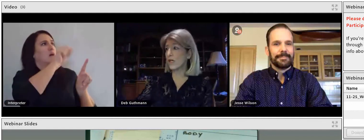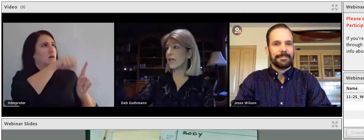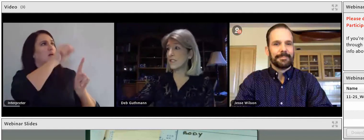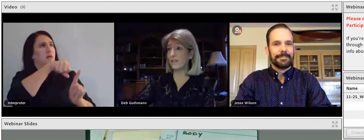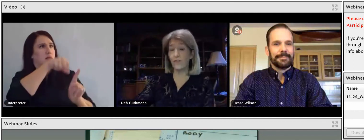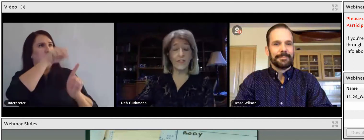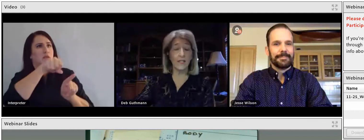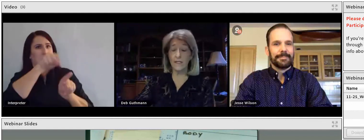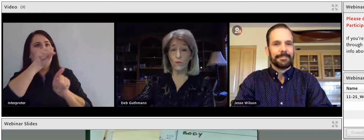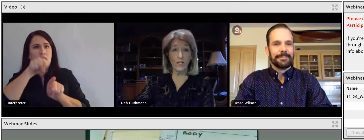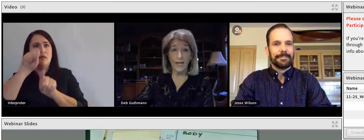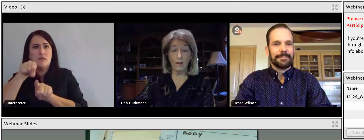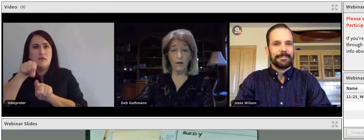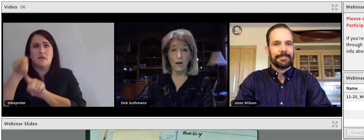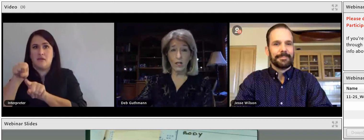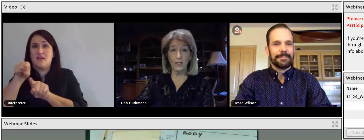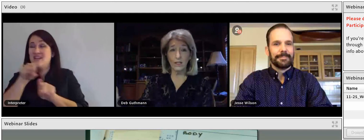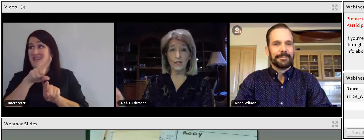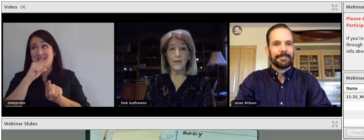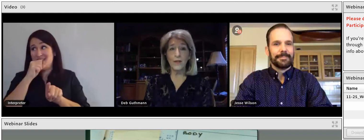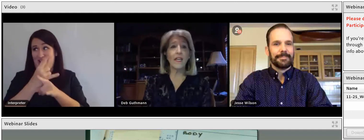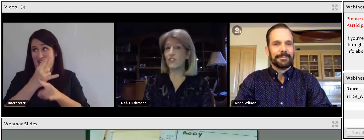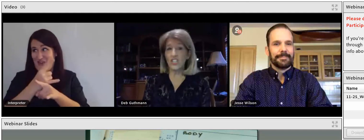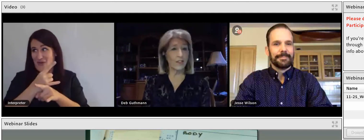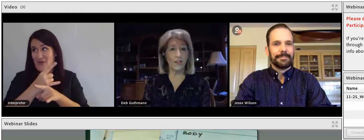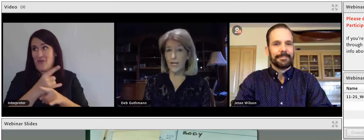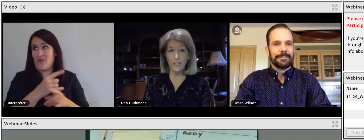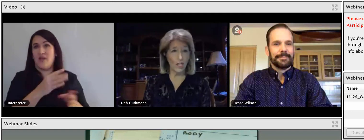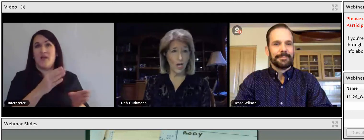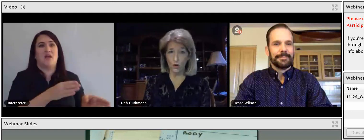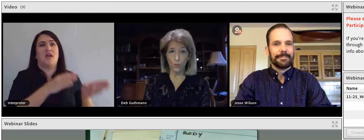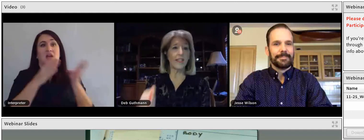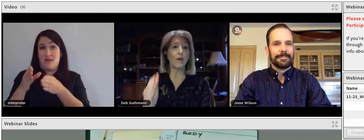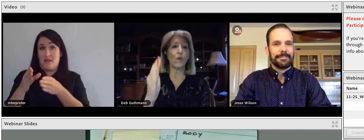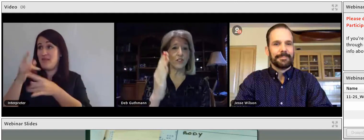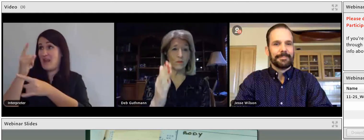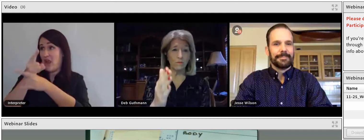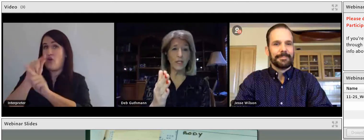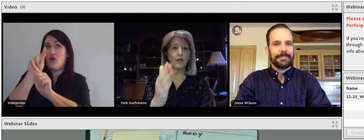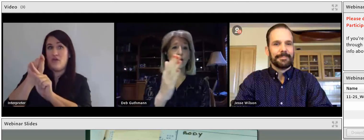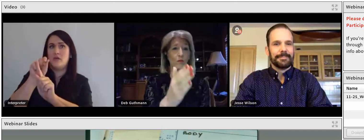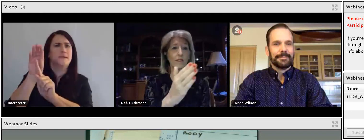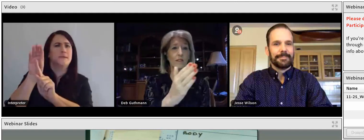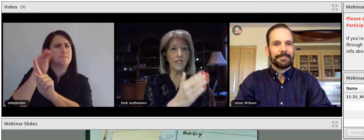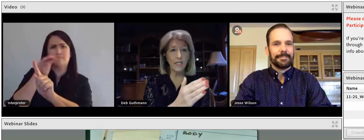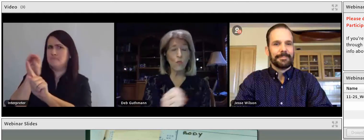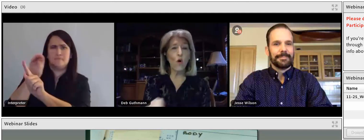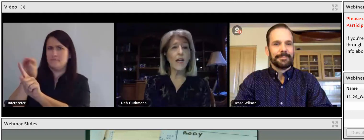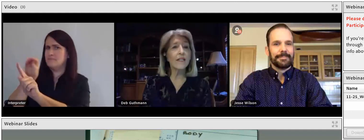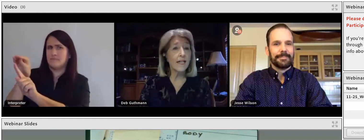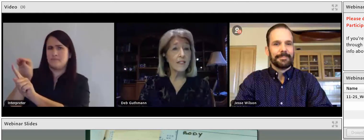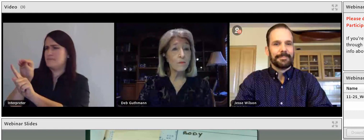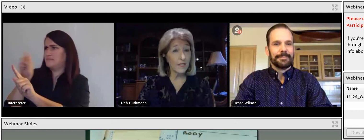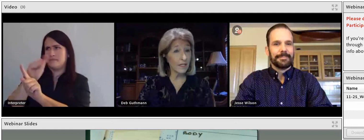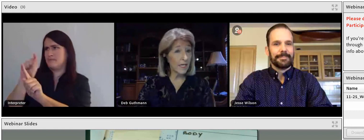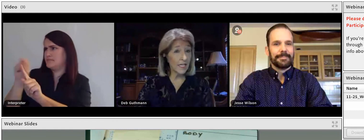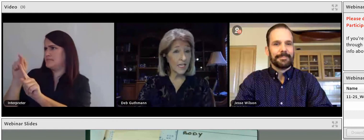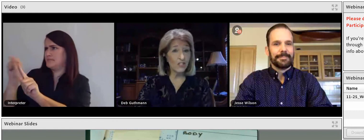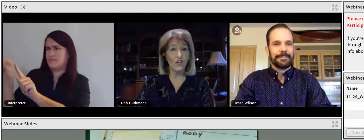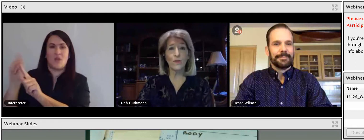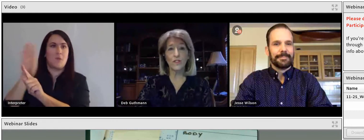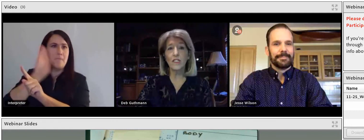and soda and different things that were not alcoholic, and shake their head no when they went to beer and whiskey and wine and